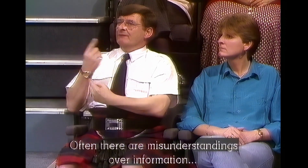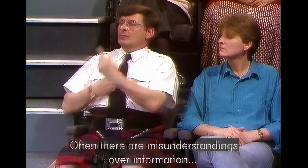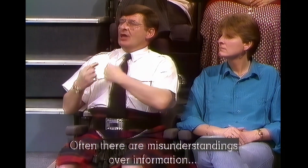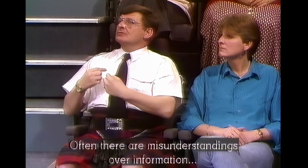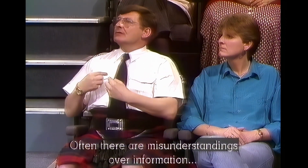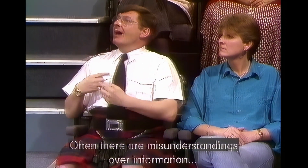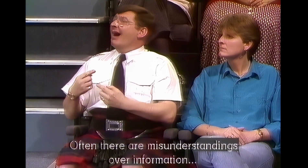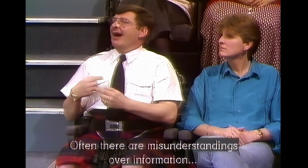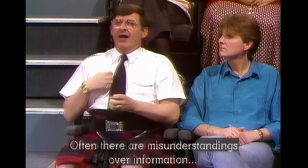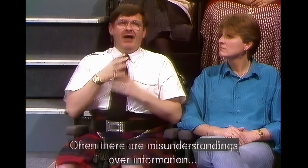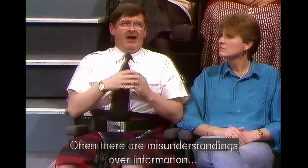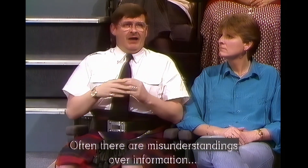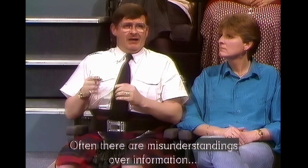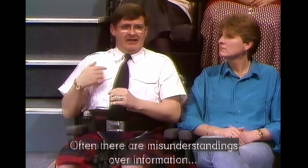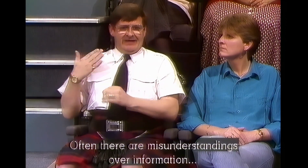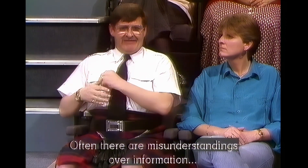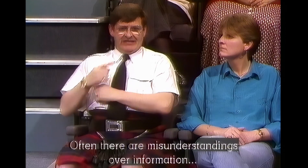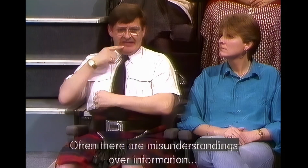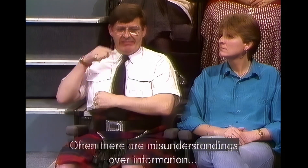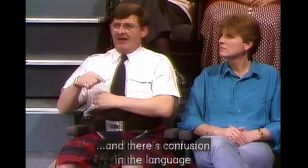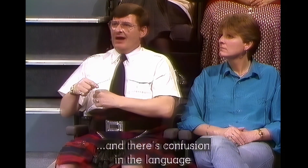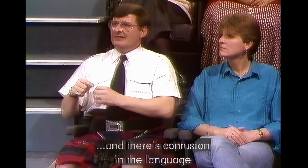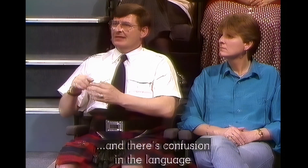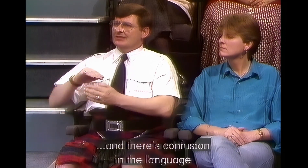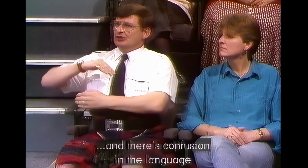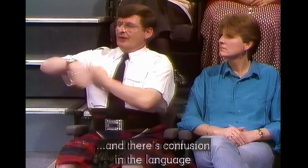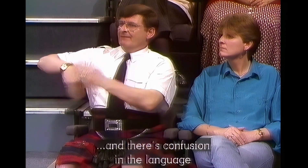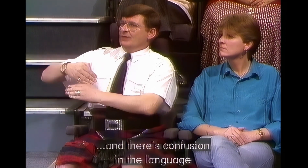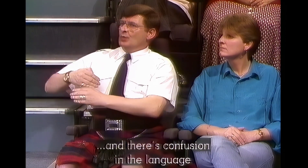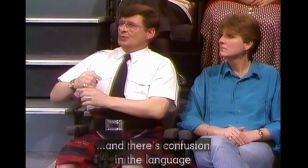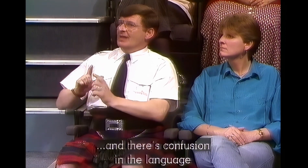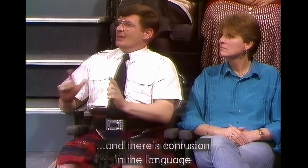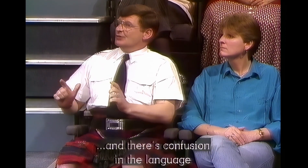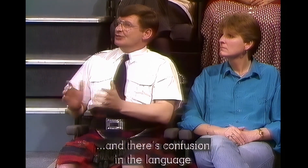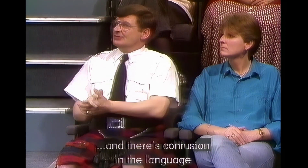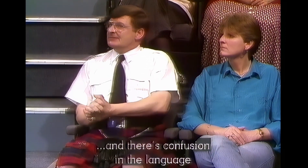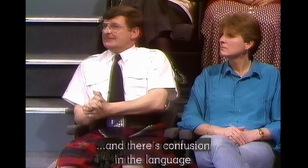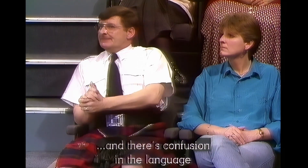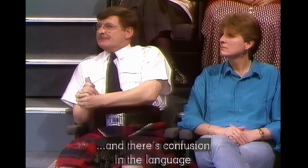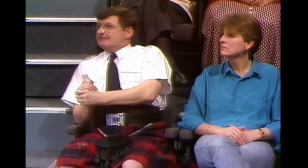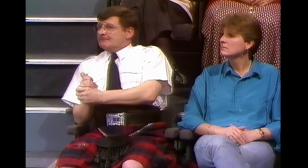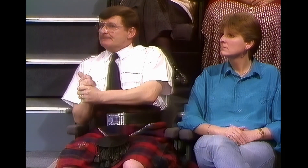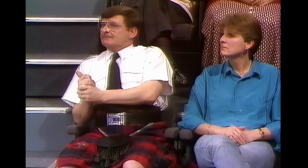are misunderstandings over information, and there's confusion in the language.